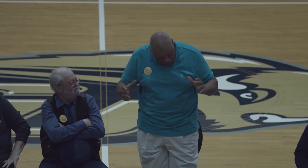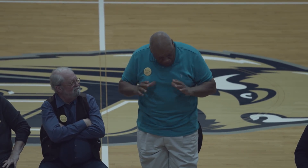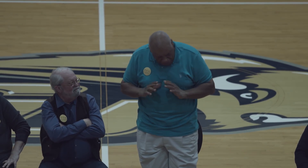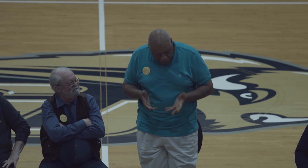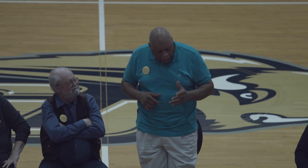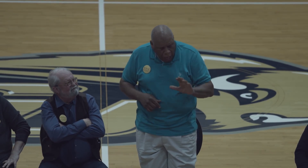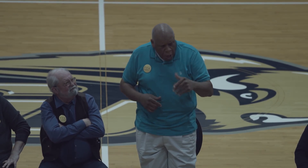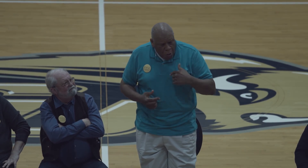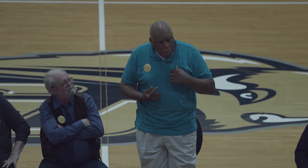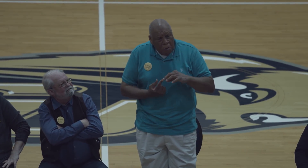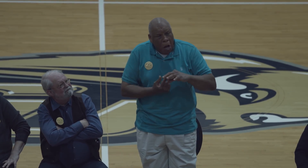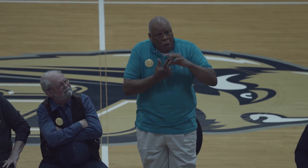Right?